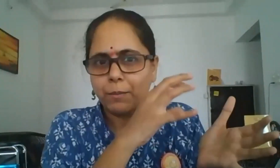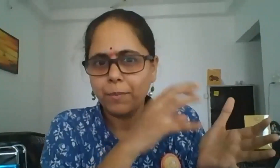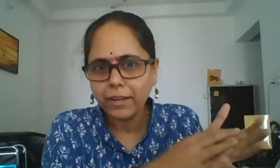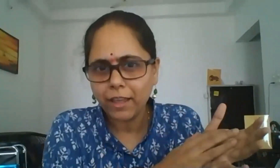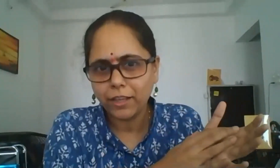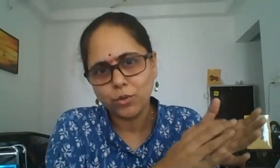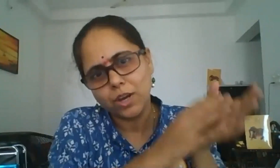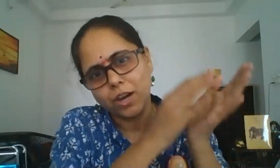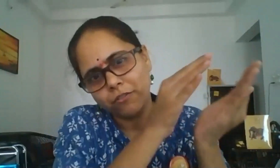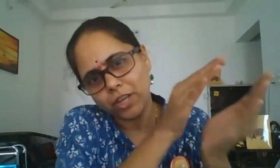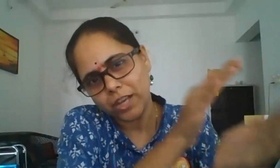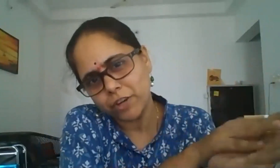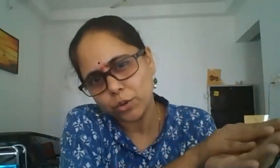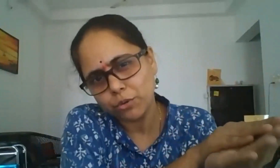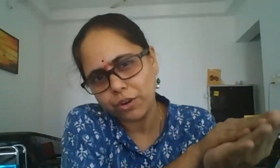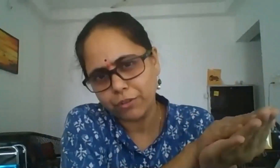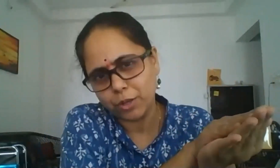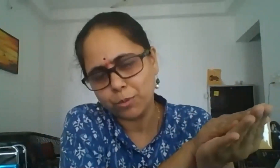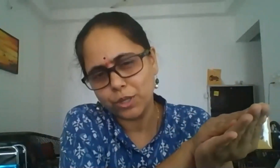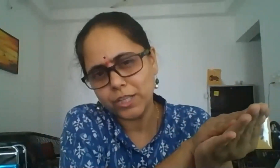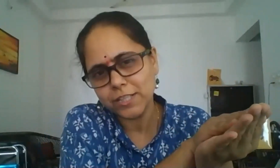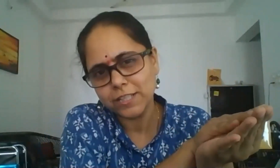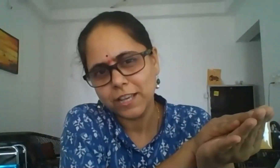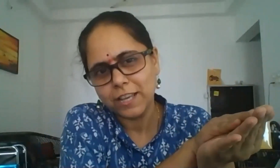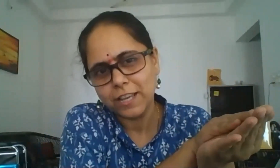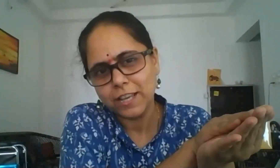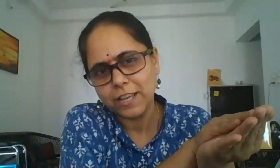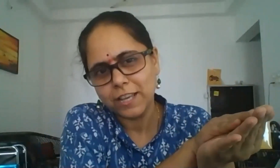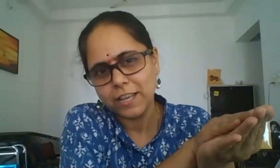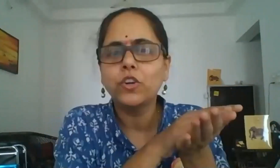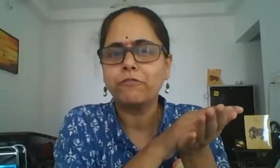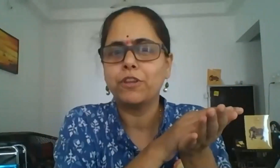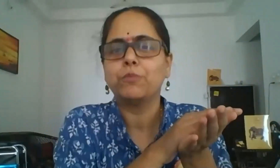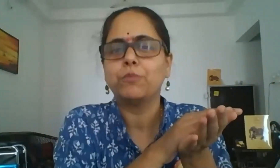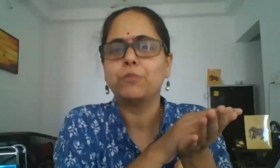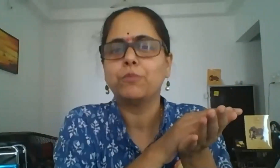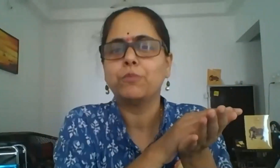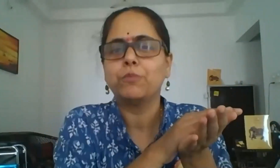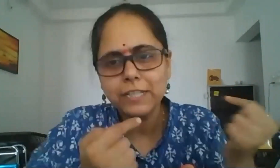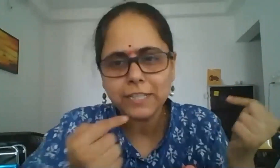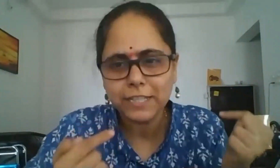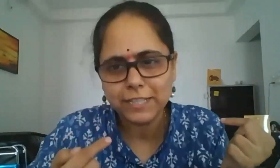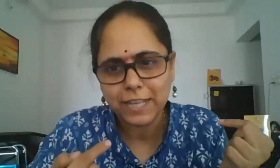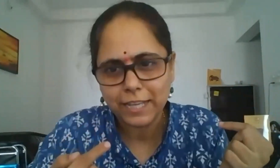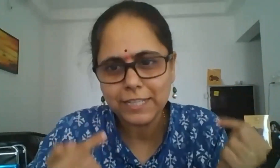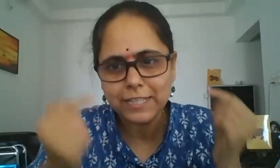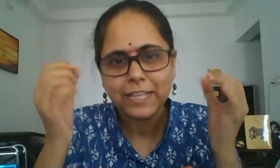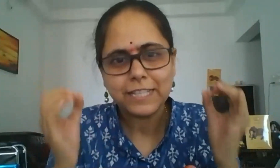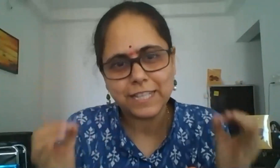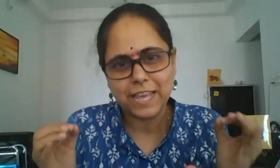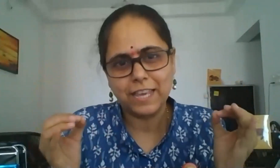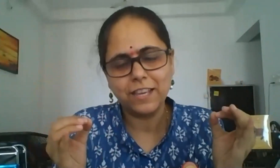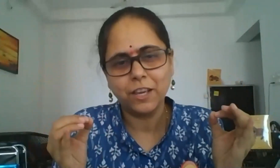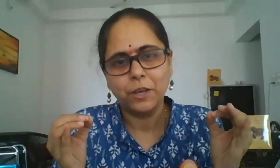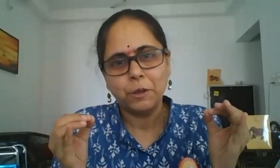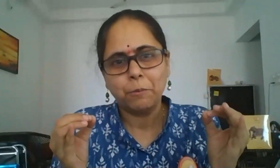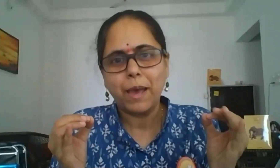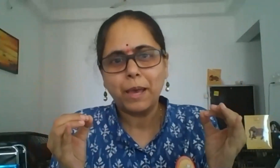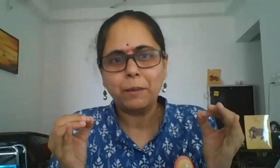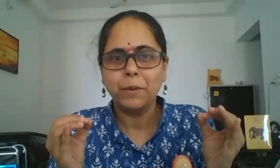made thank you card. We gave it to traffic police. Of the traffic had tears in his eyes, saying, "Ma'am,